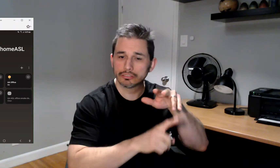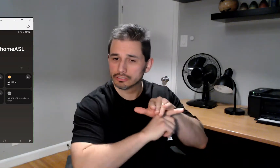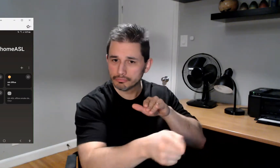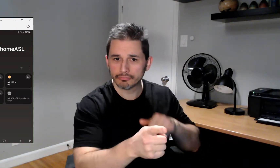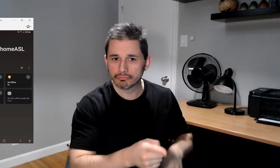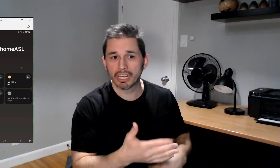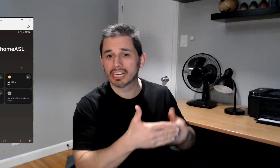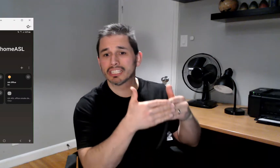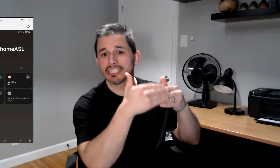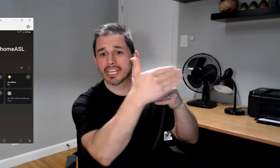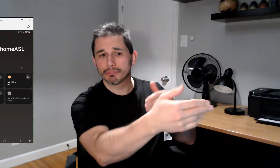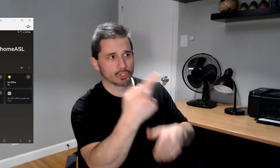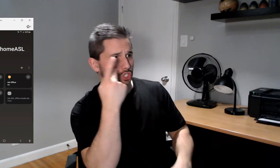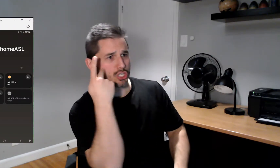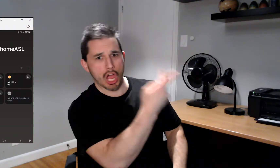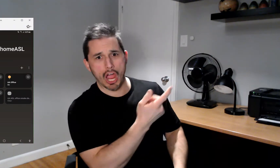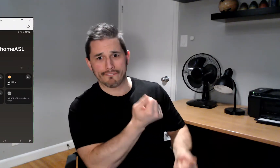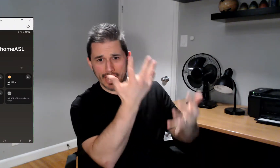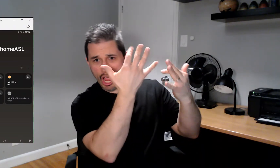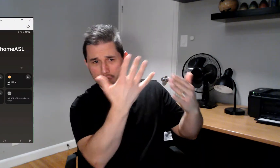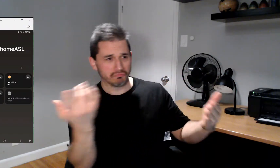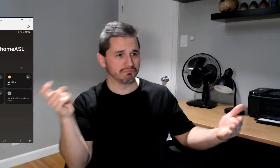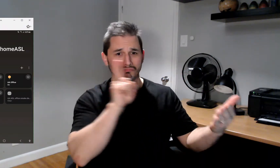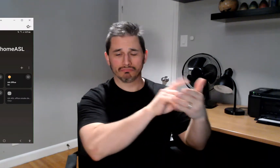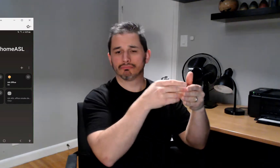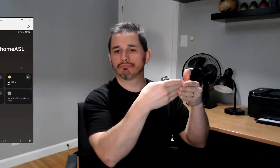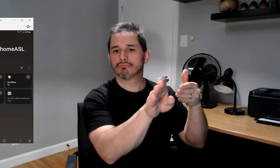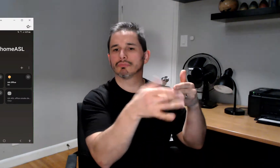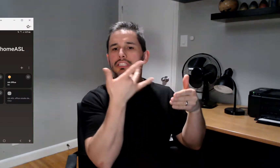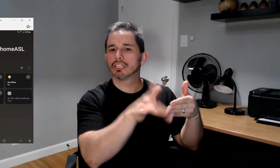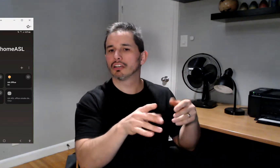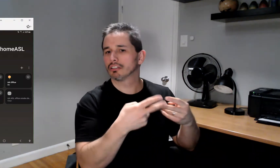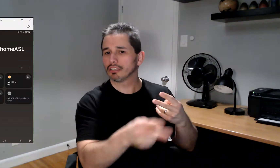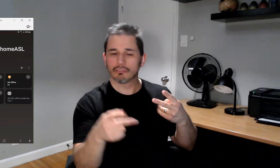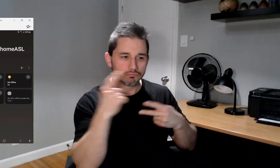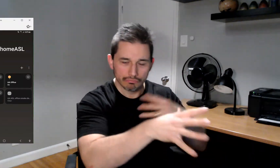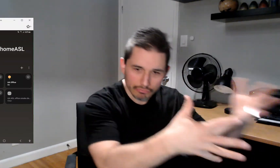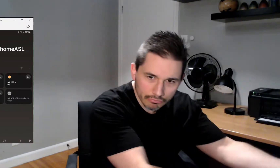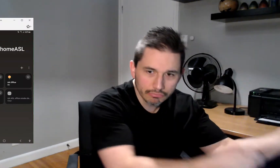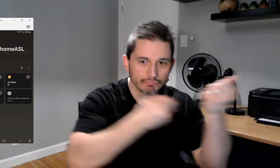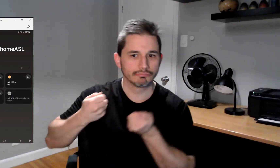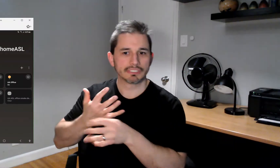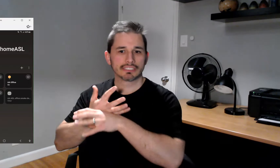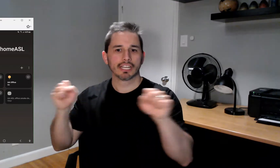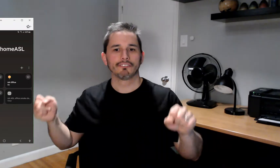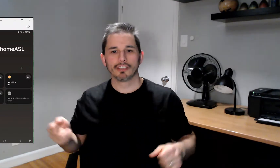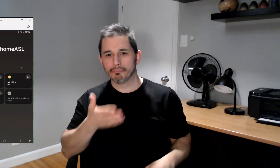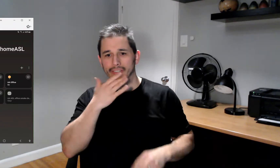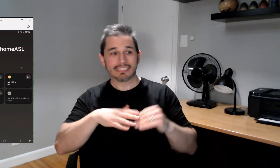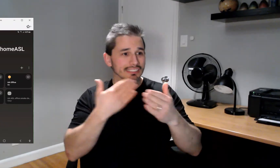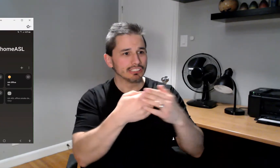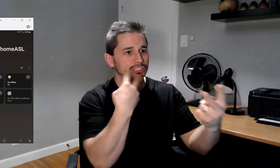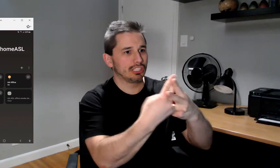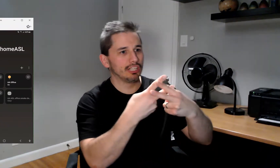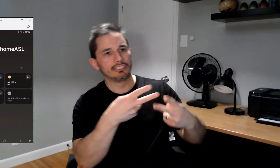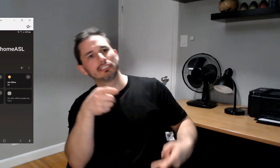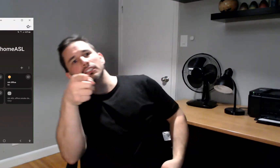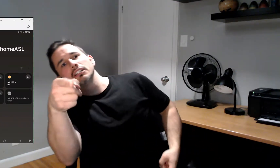have unfortunately passed out and I'm unable to leave the house. If the door is already unlocked, my neighbor can come in and help me. They wouldn't have